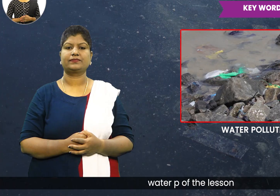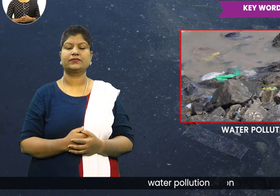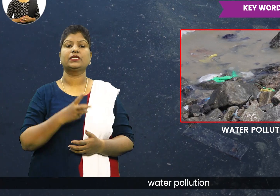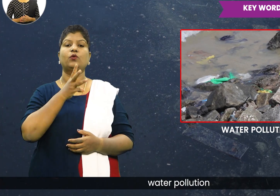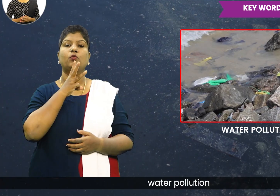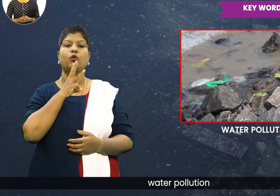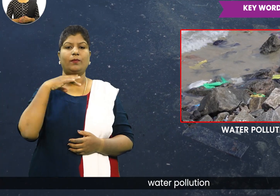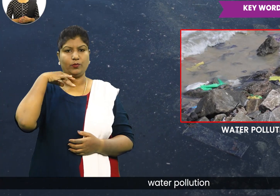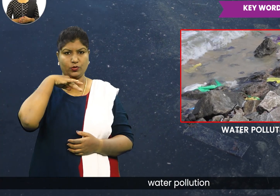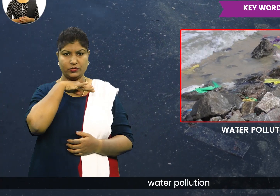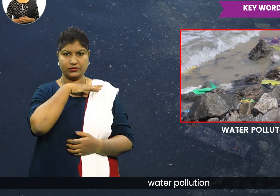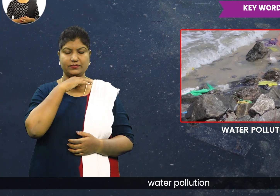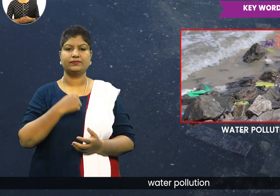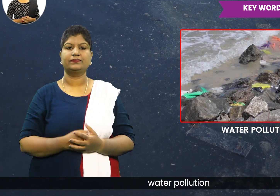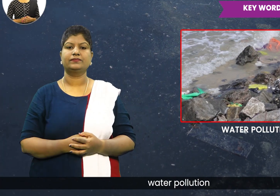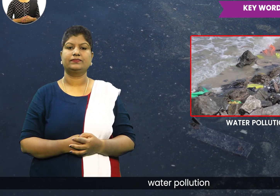water pollution,